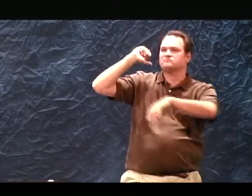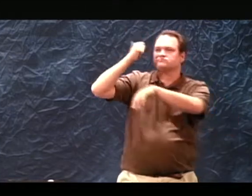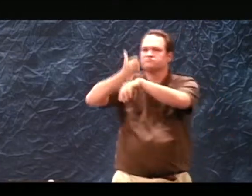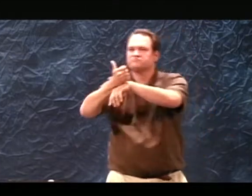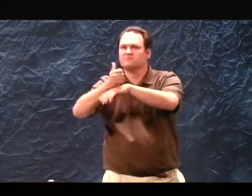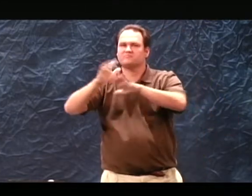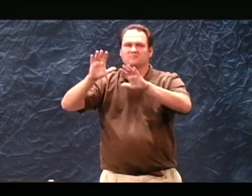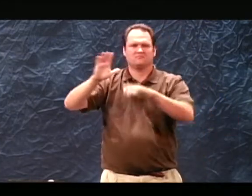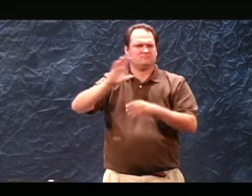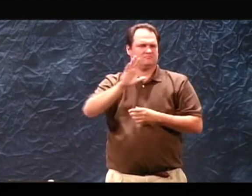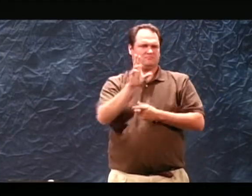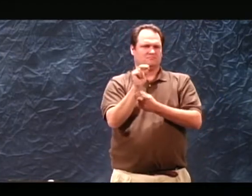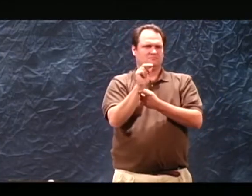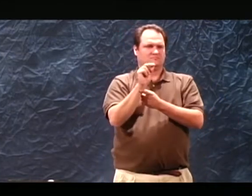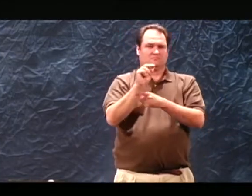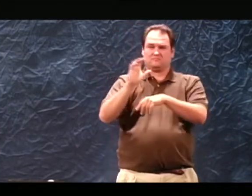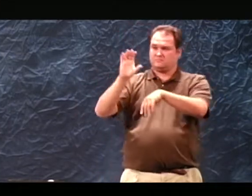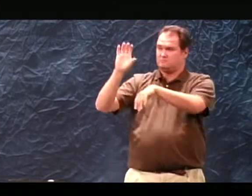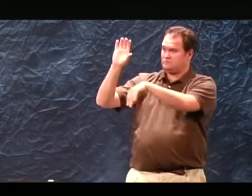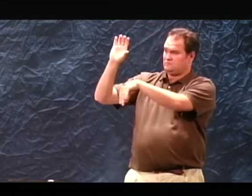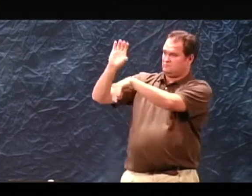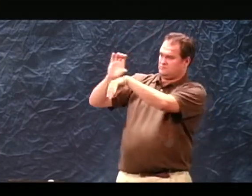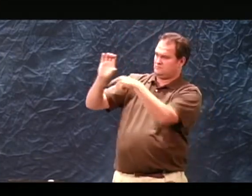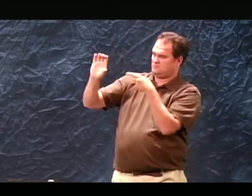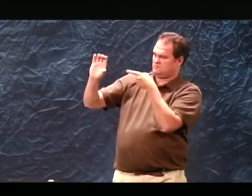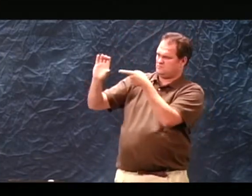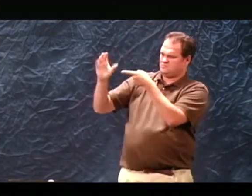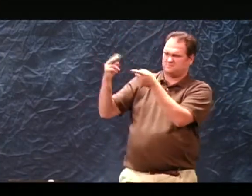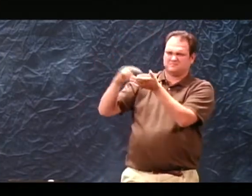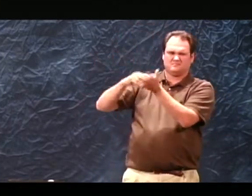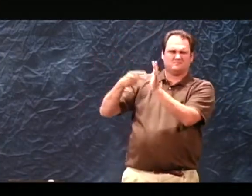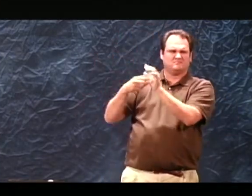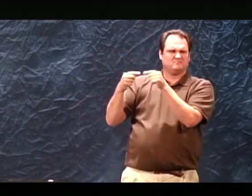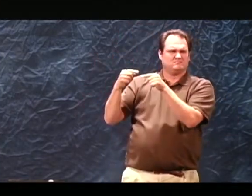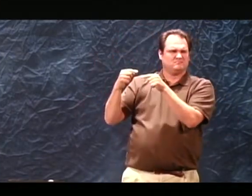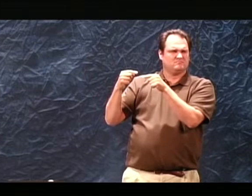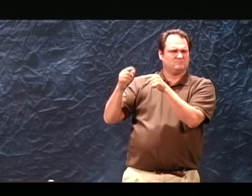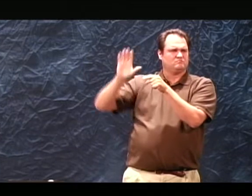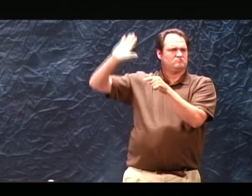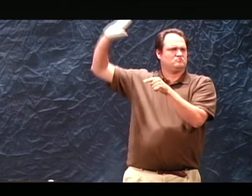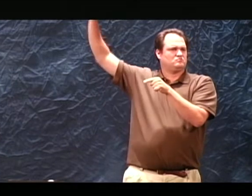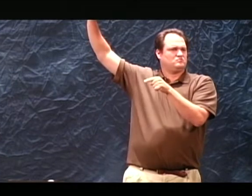the church was not designed or created by human beings